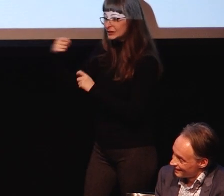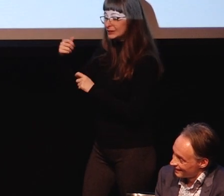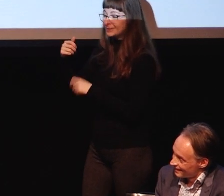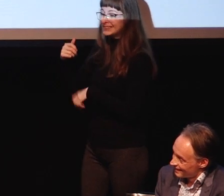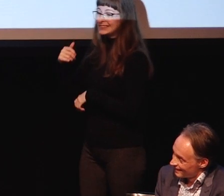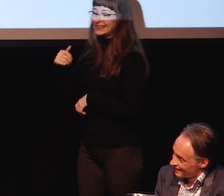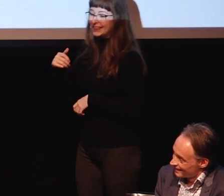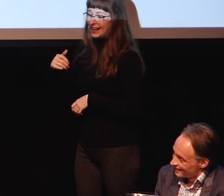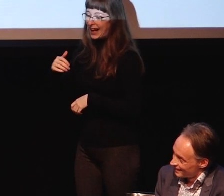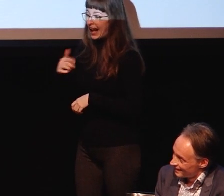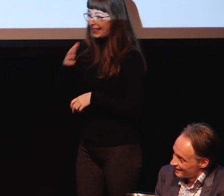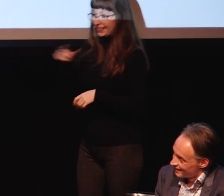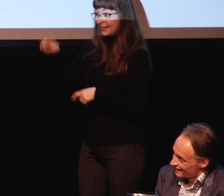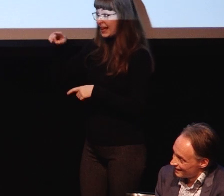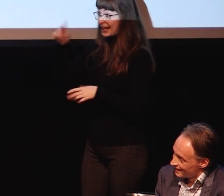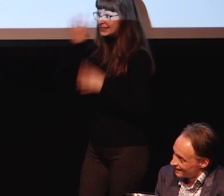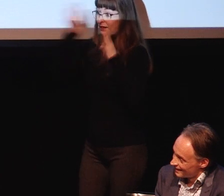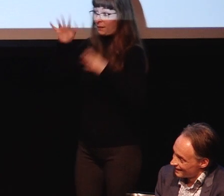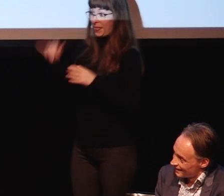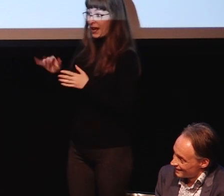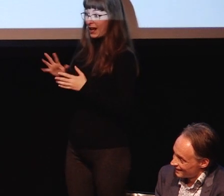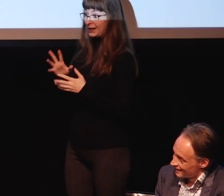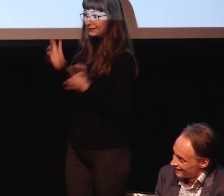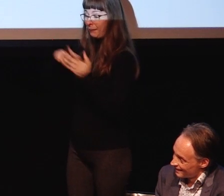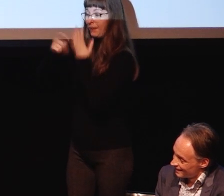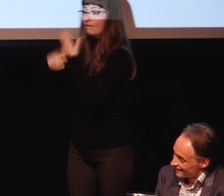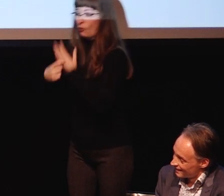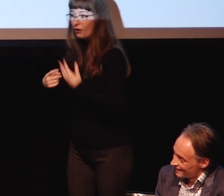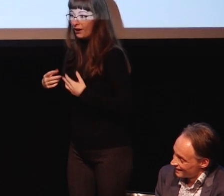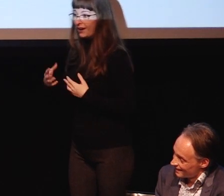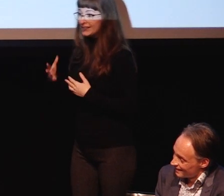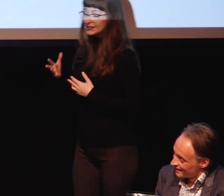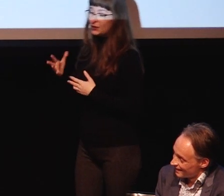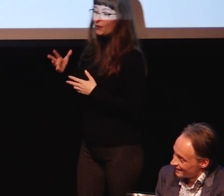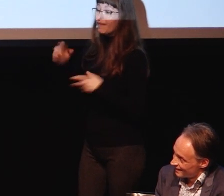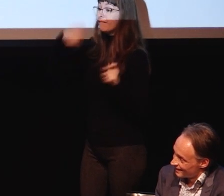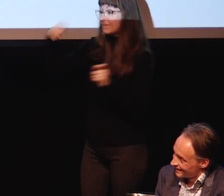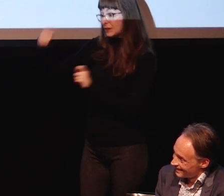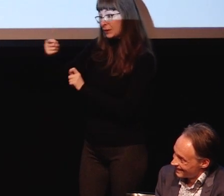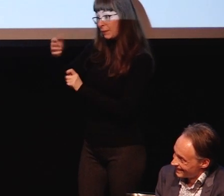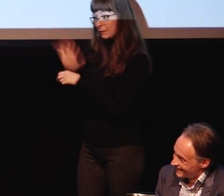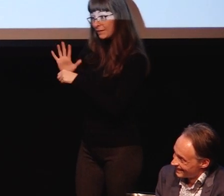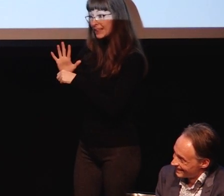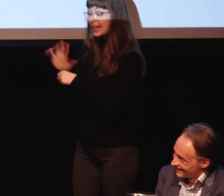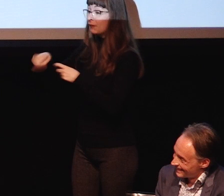analogy. And after wrapping, I got a tattoo of a lighthouse on my